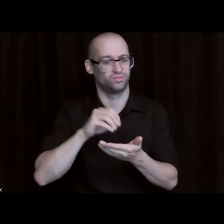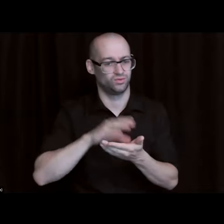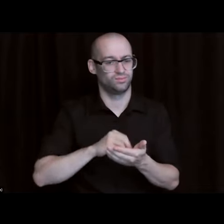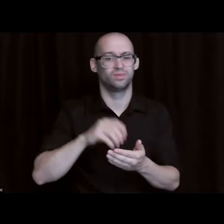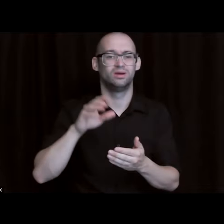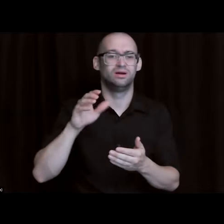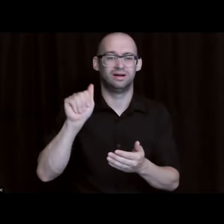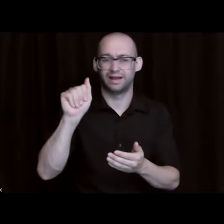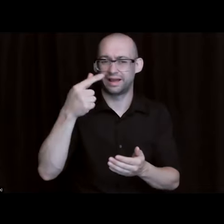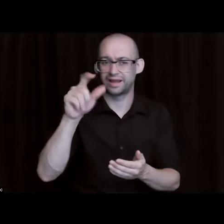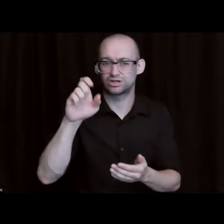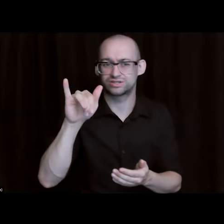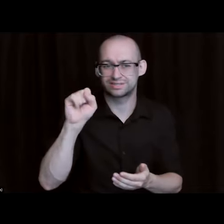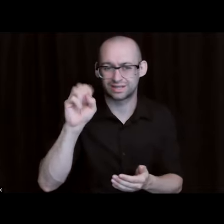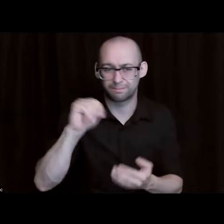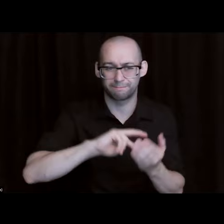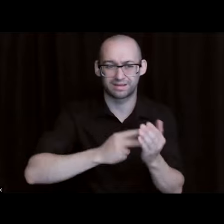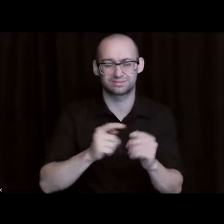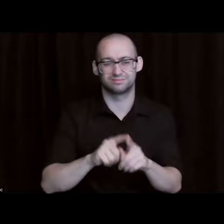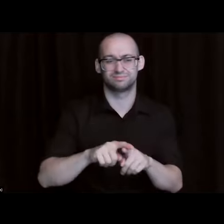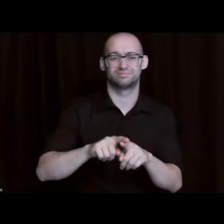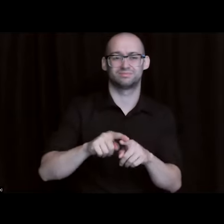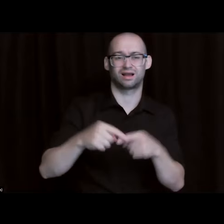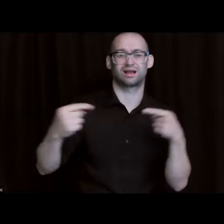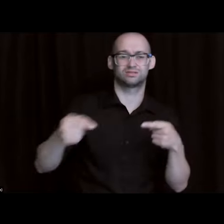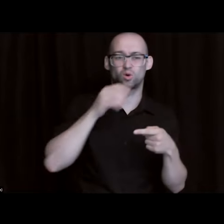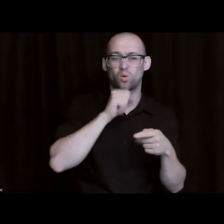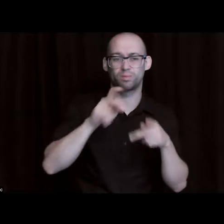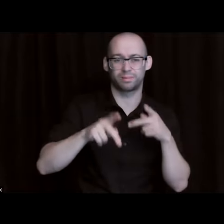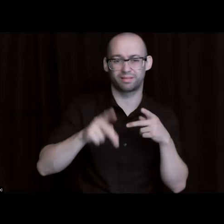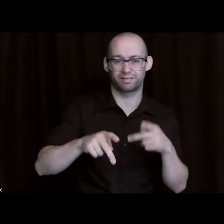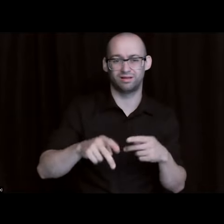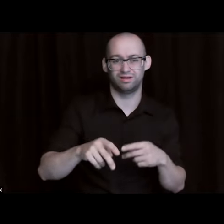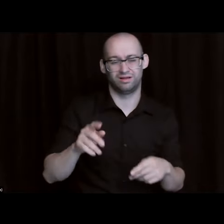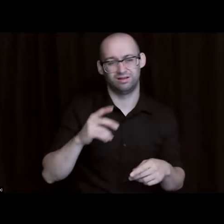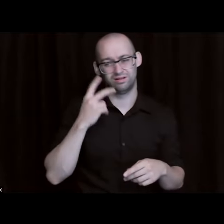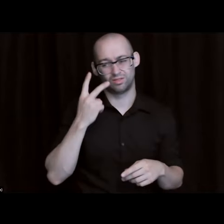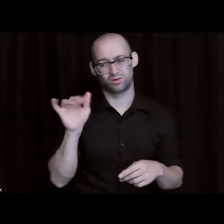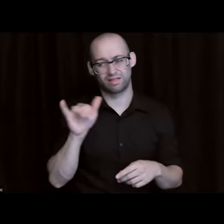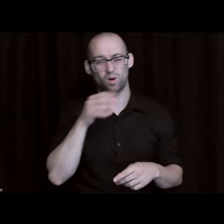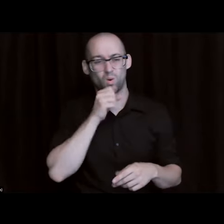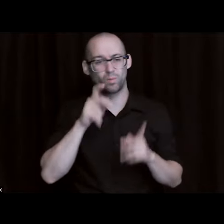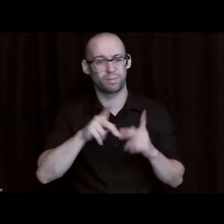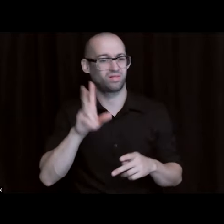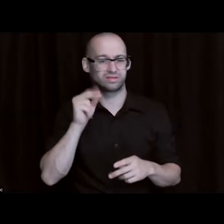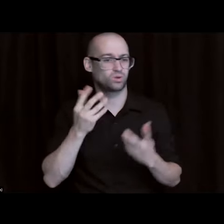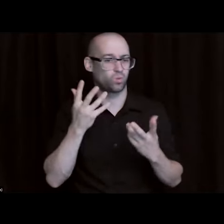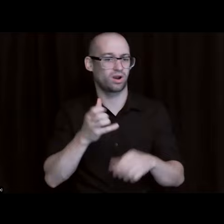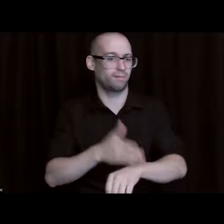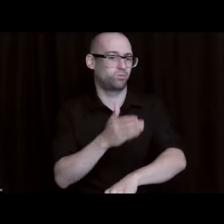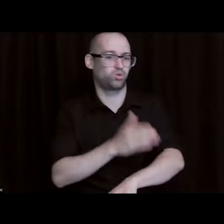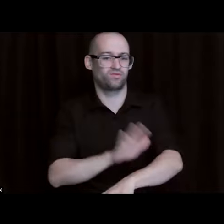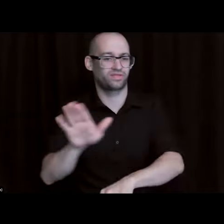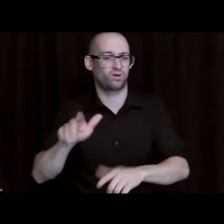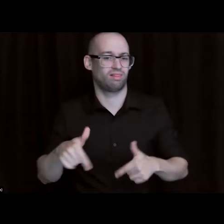know, ageism often overshadows providing support to seniors as they are viewed as not wanting to improve their life skills. But the